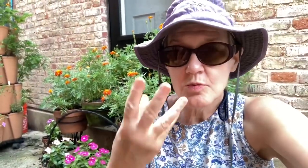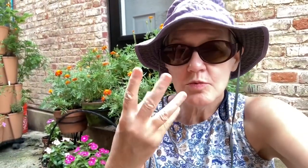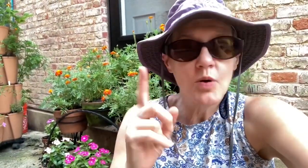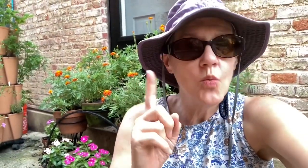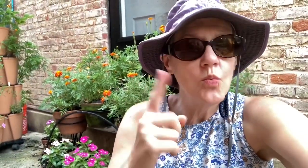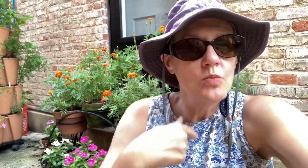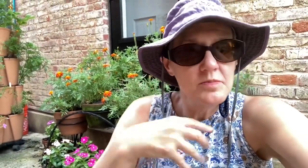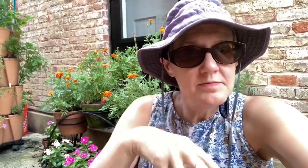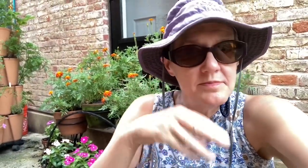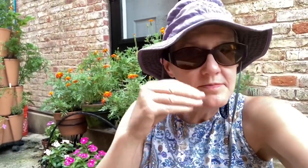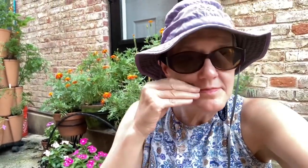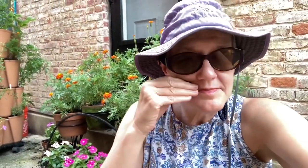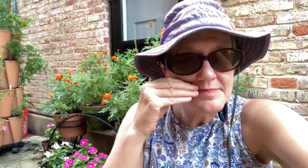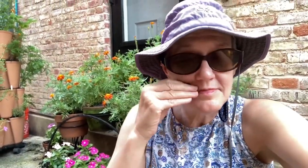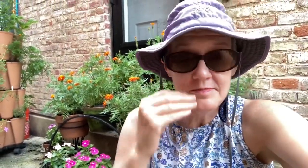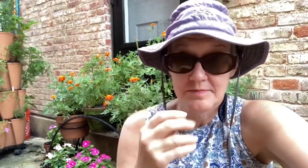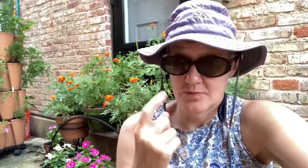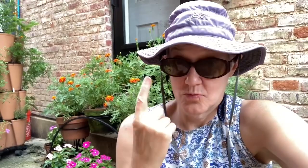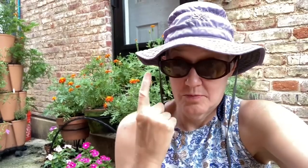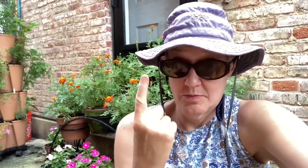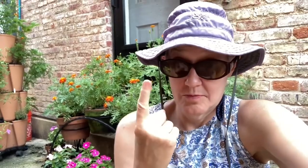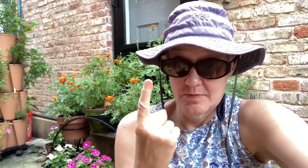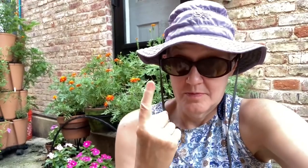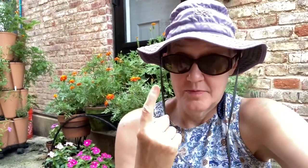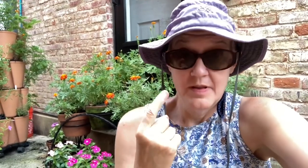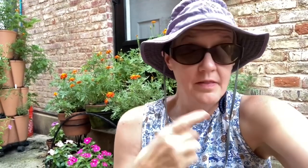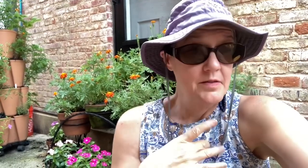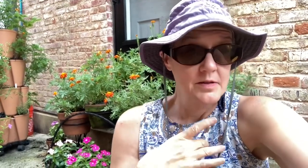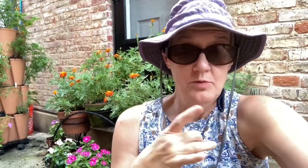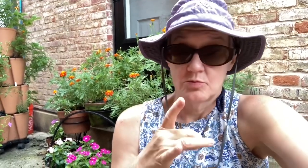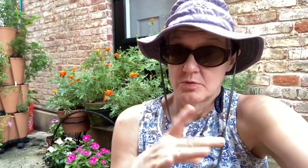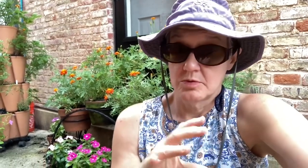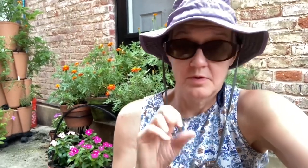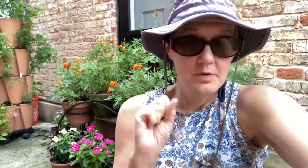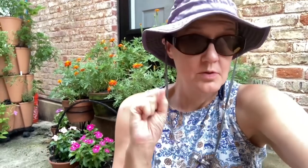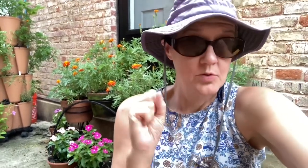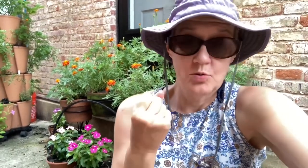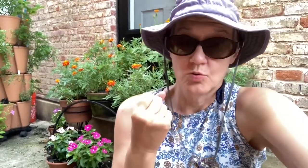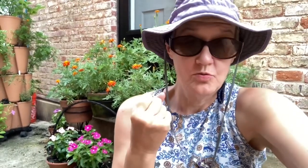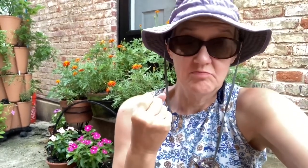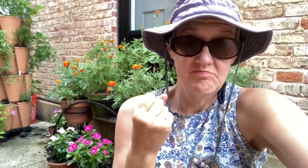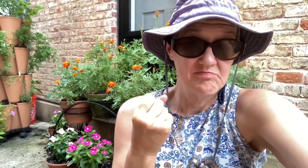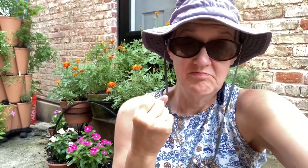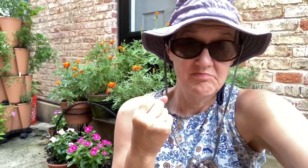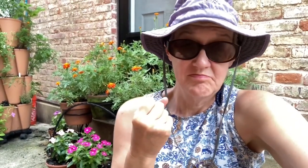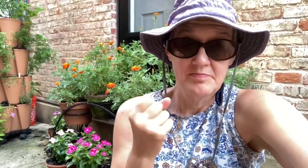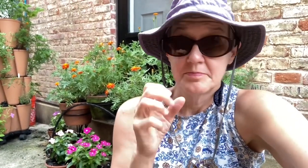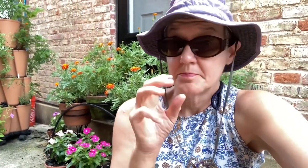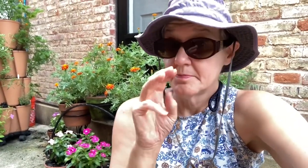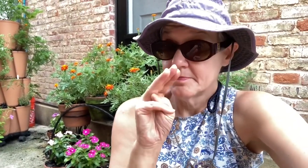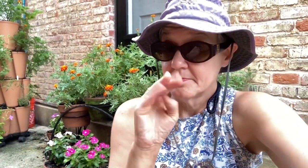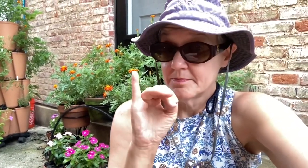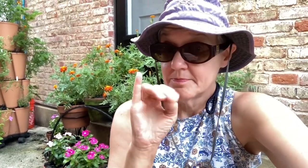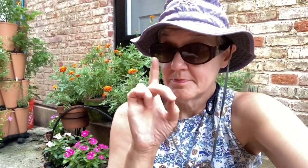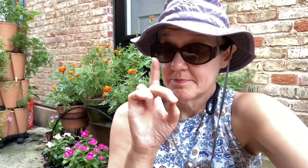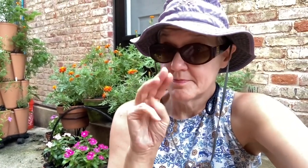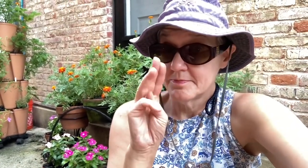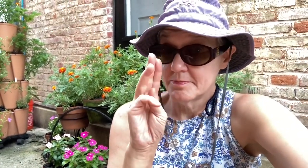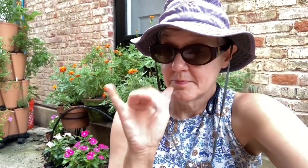Now, since this is my first time growing them, what have I learned? Well, number one, they do not like the cold.